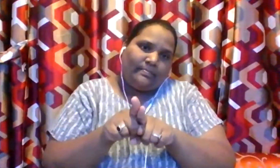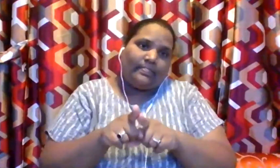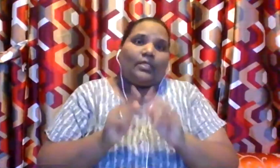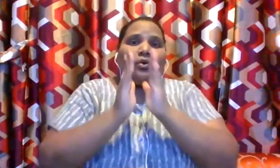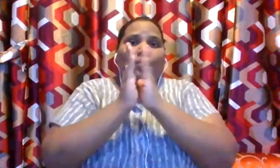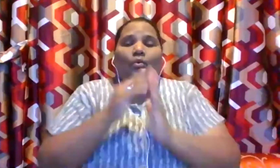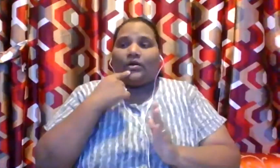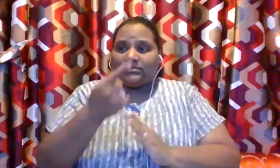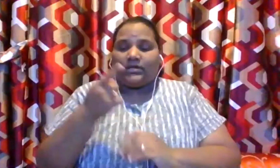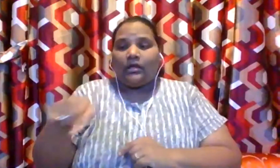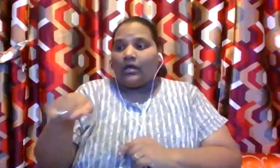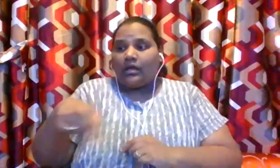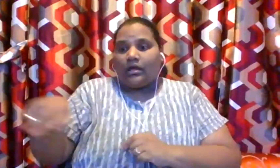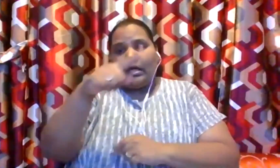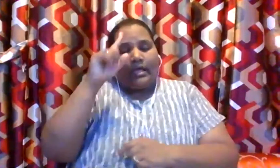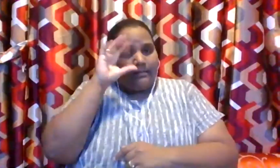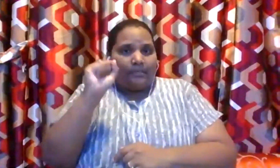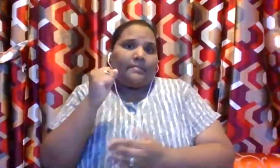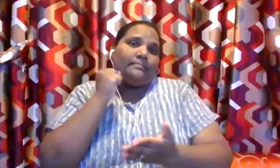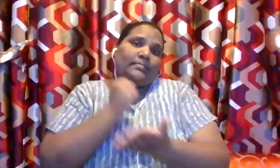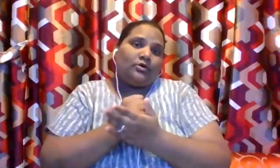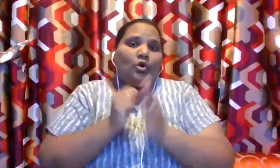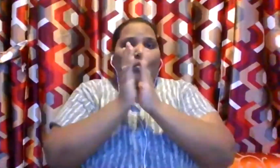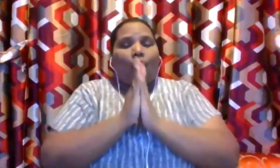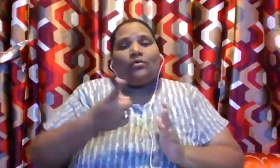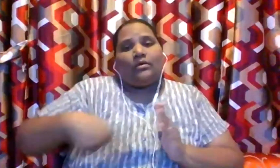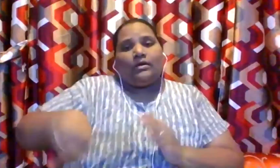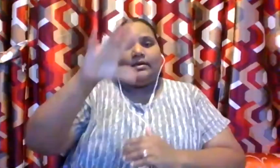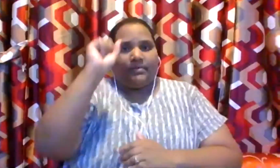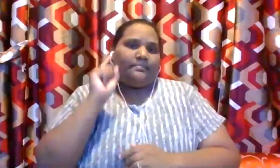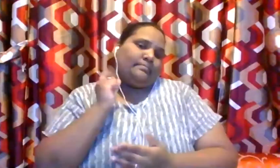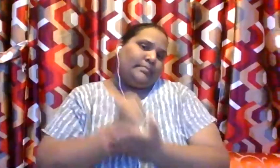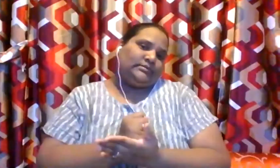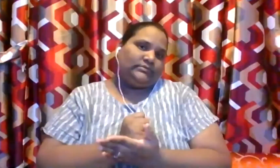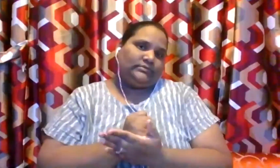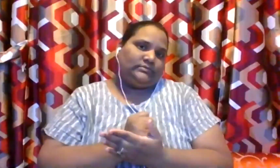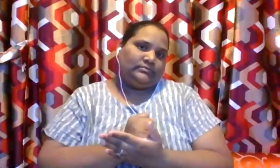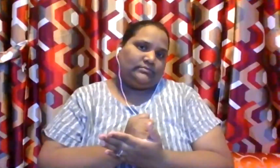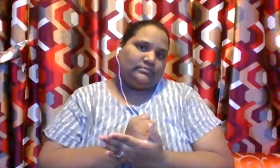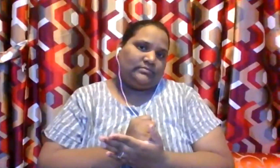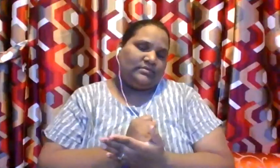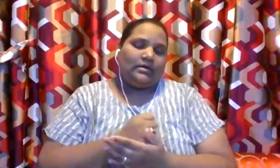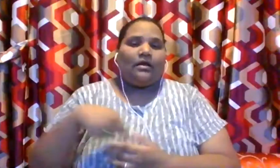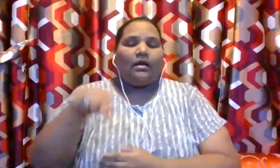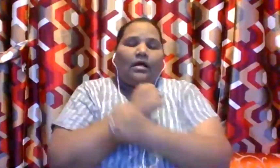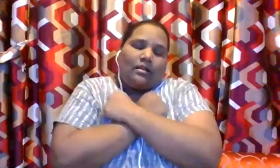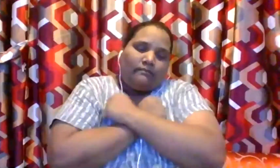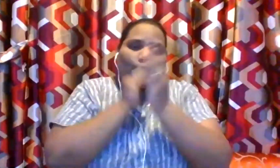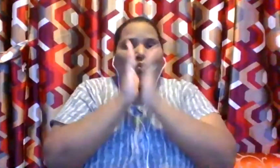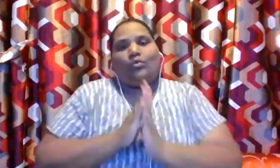that we should always remember God, serve God, and love God. So, as I'm sure you would have